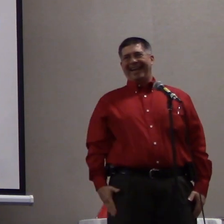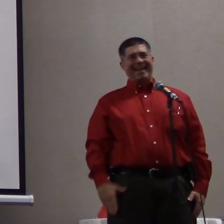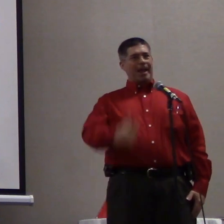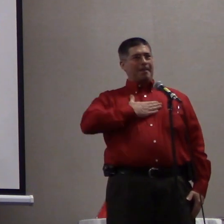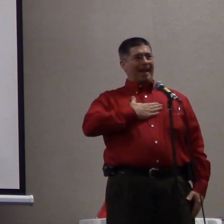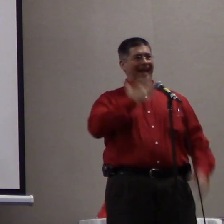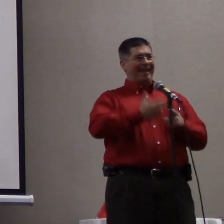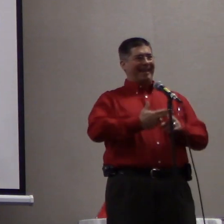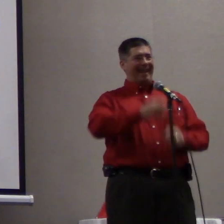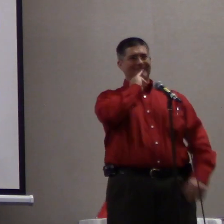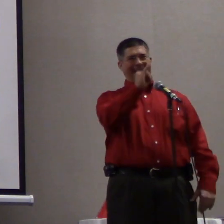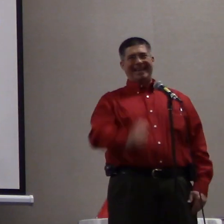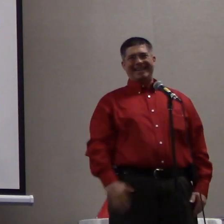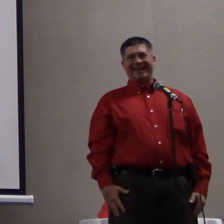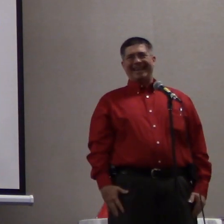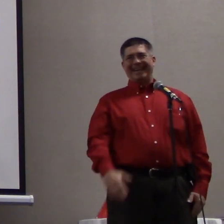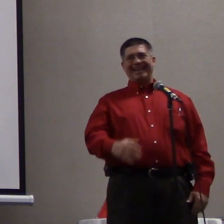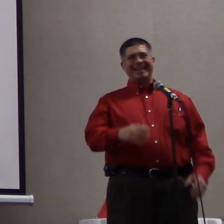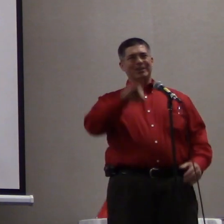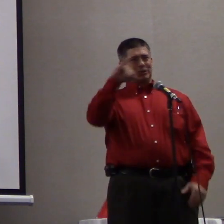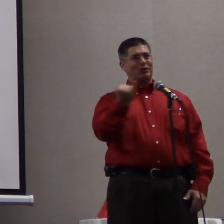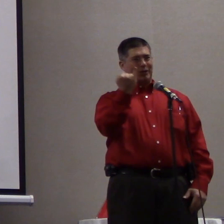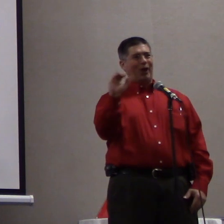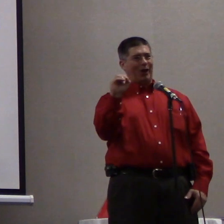Hi, my name is